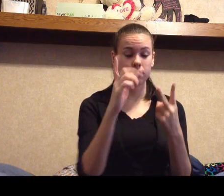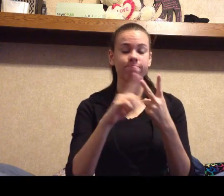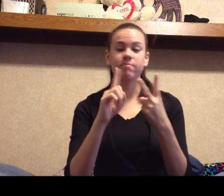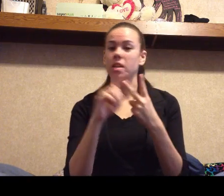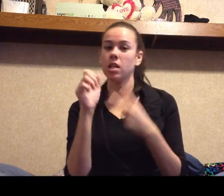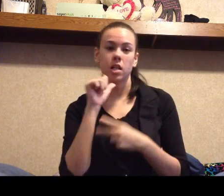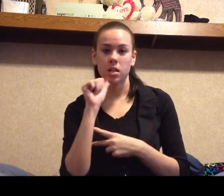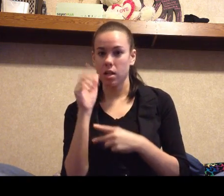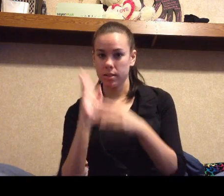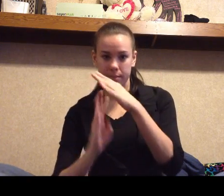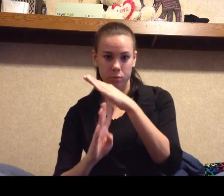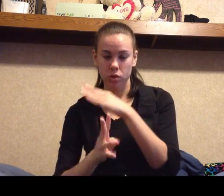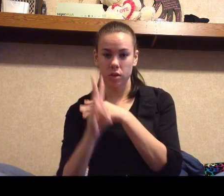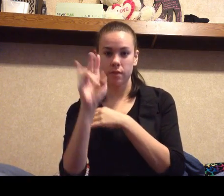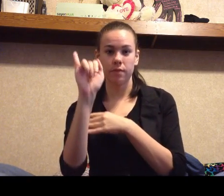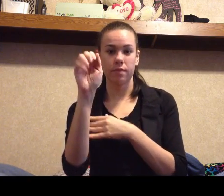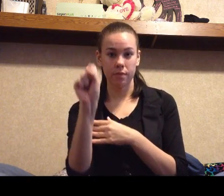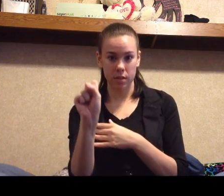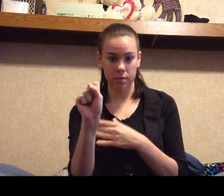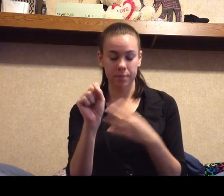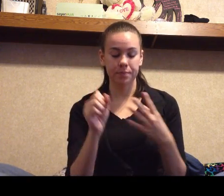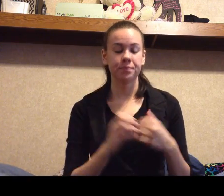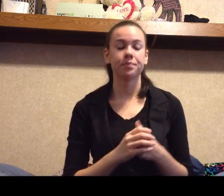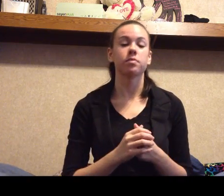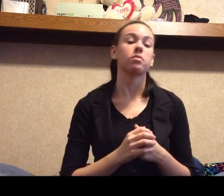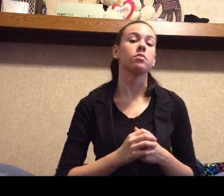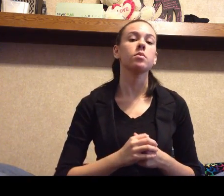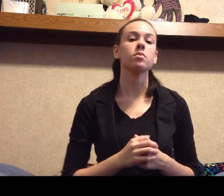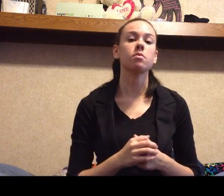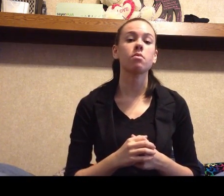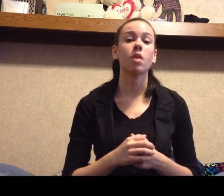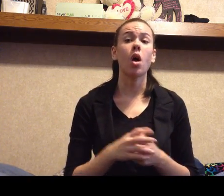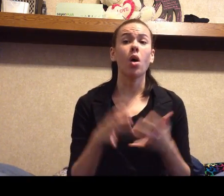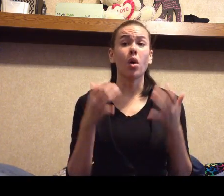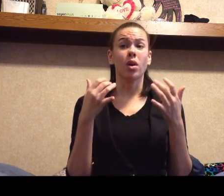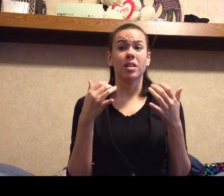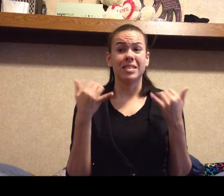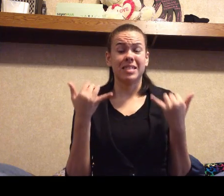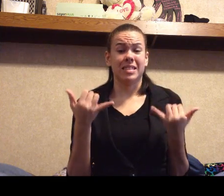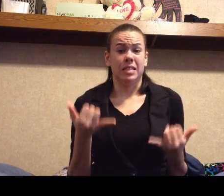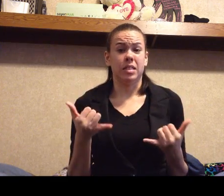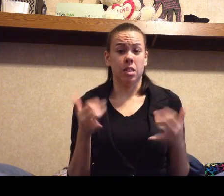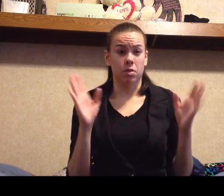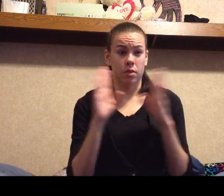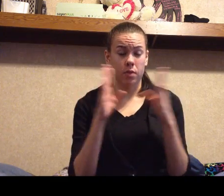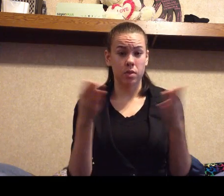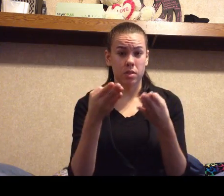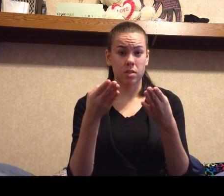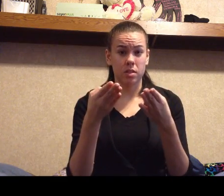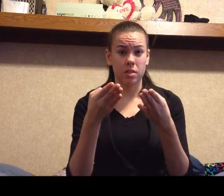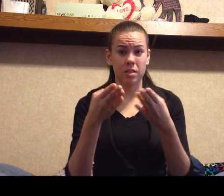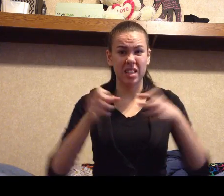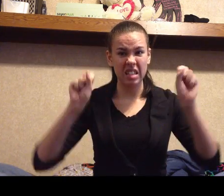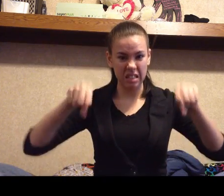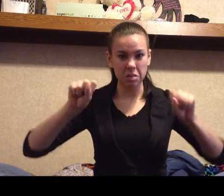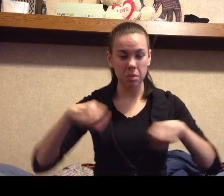will focus on the general immigration eligibility process. The immigration process